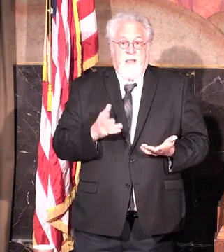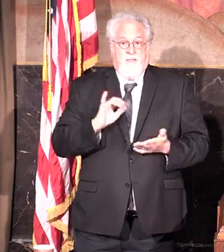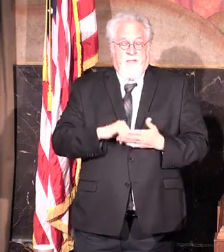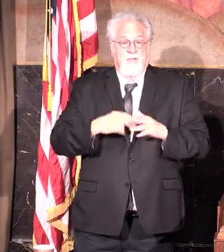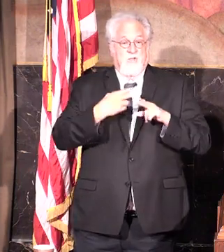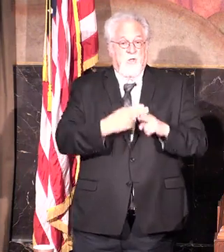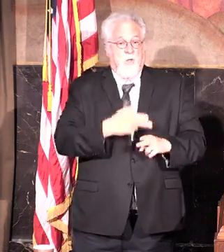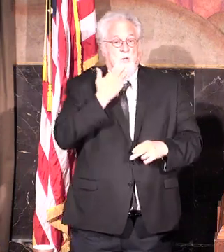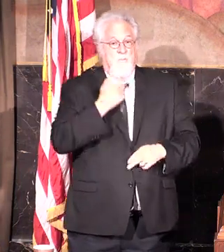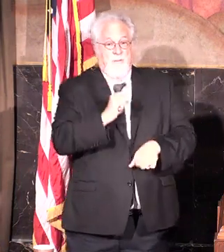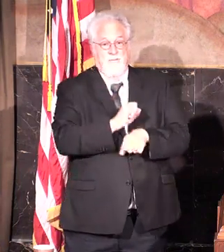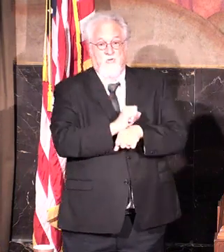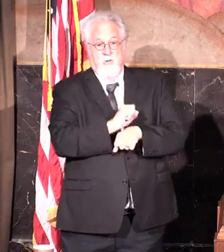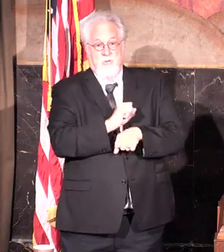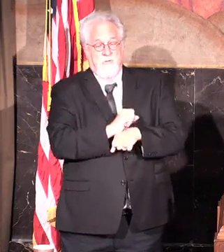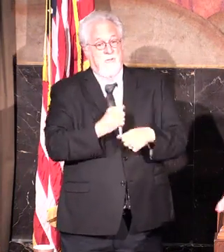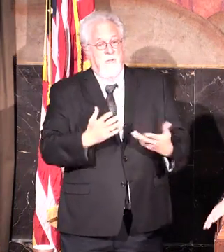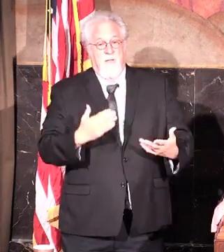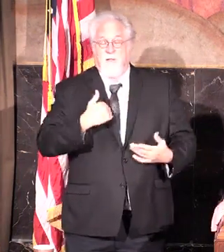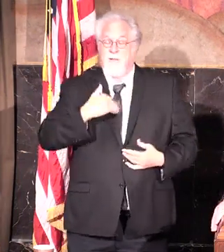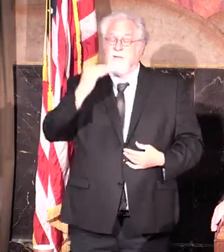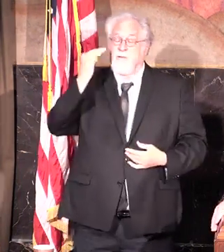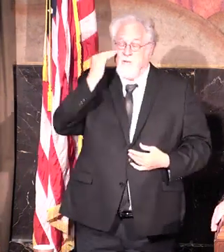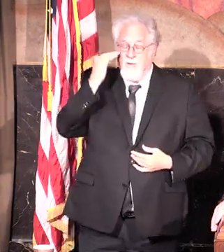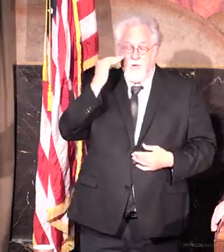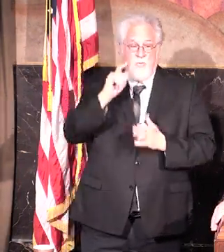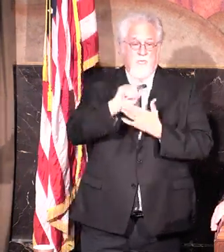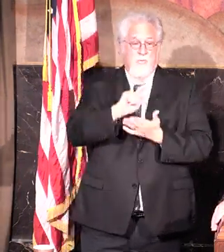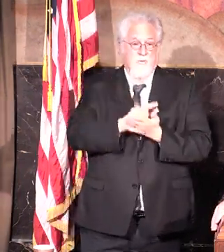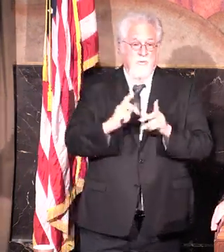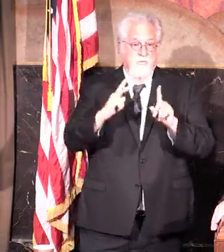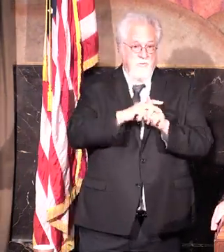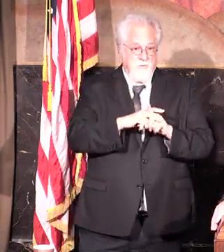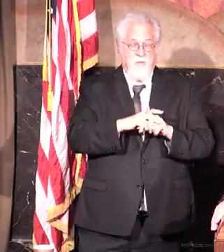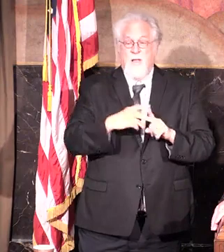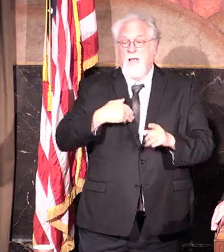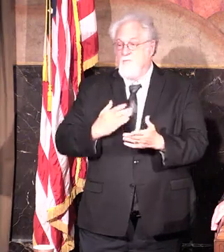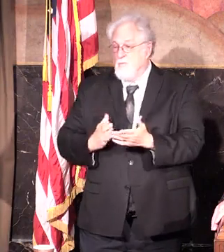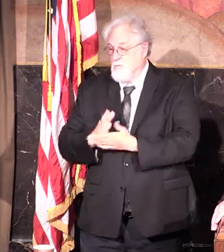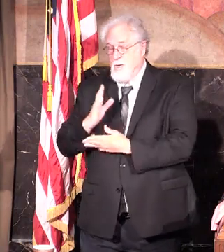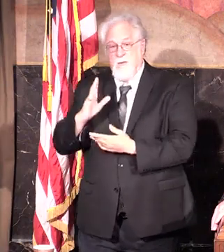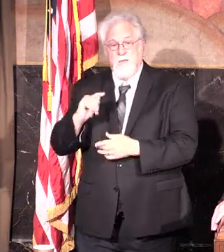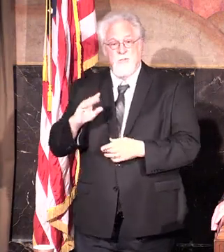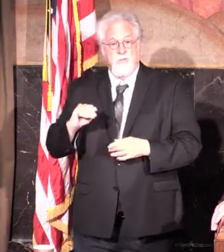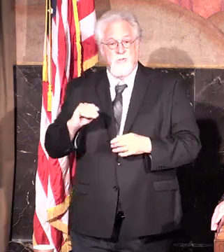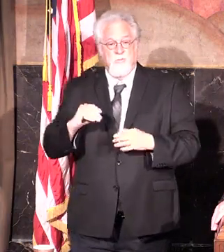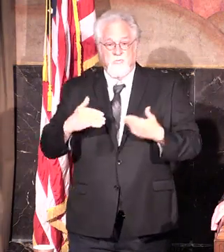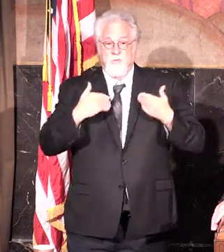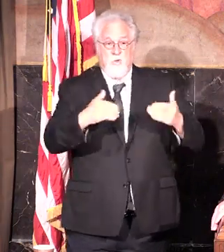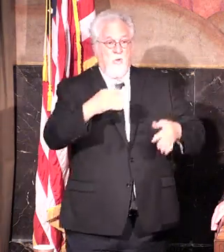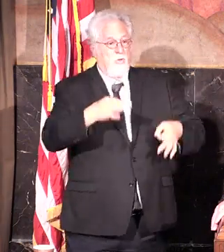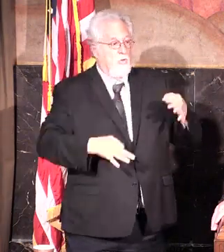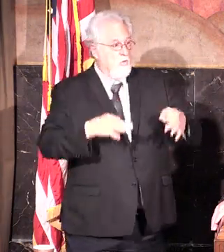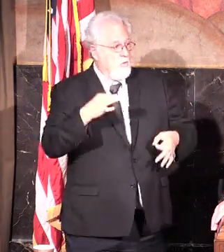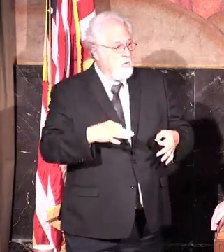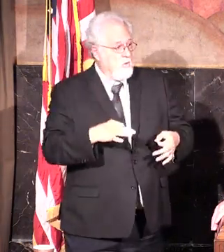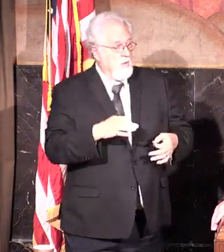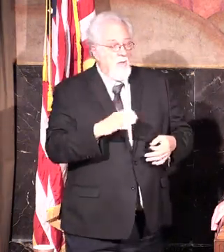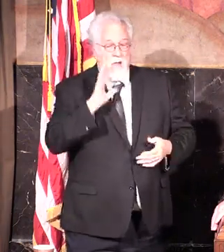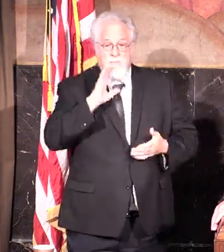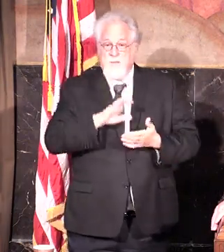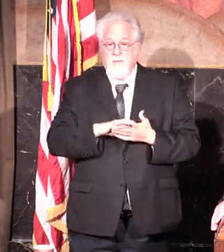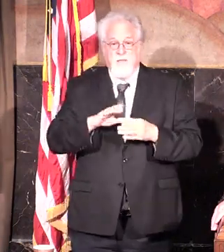practices. So I'm aware of the litigation. Certainly they have a right to go to court. I believe at the